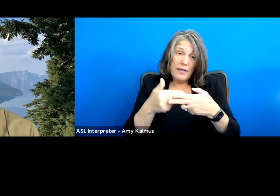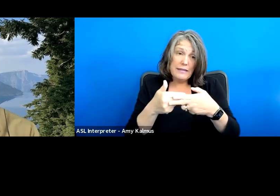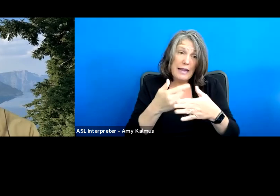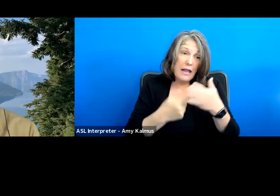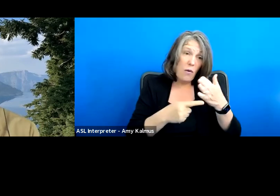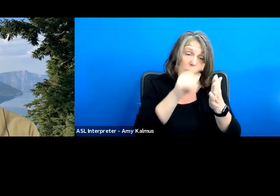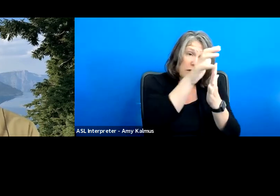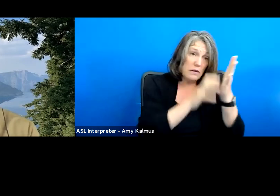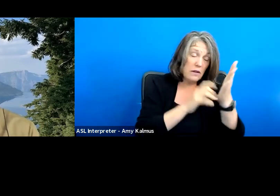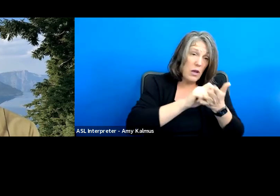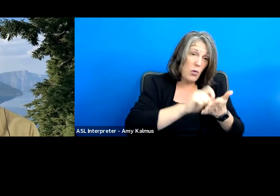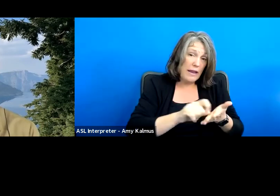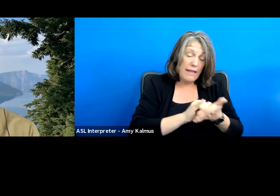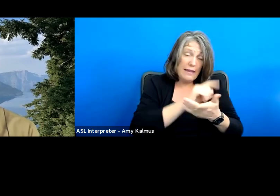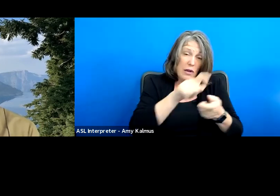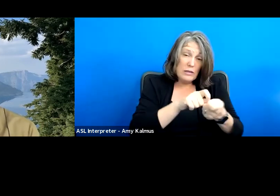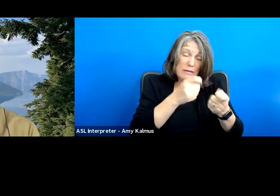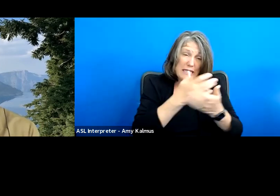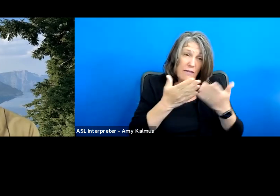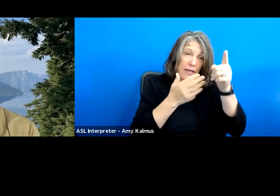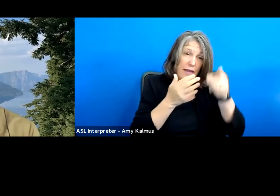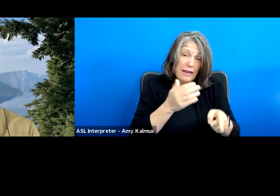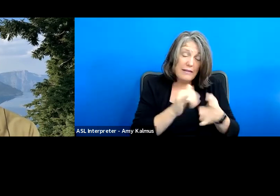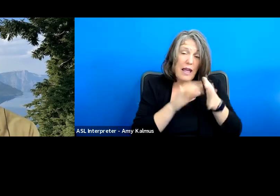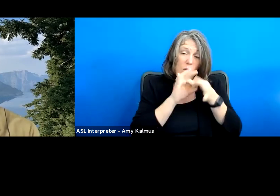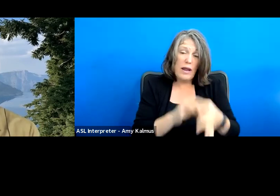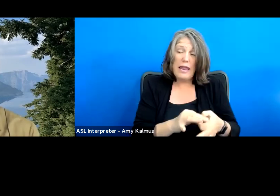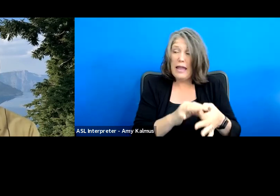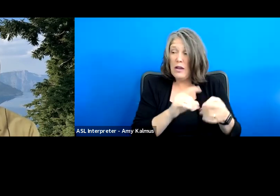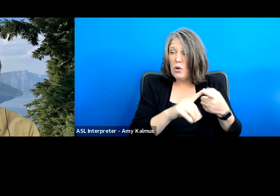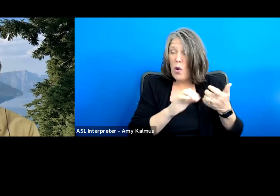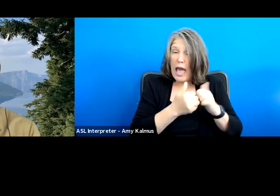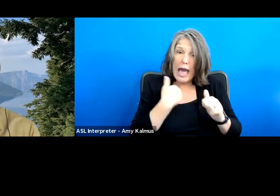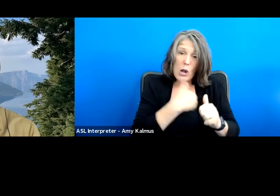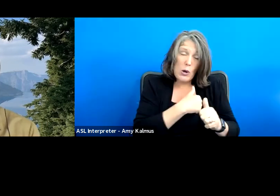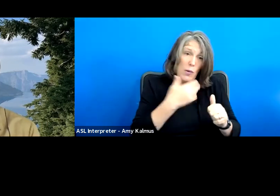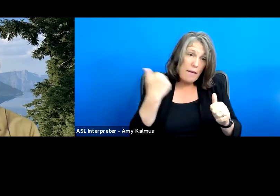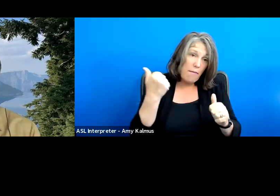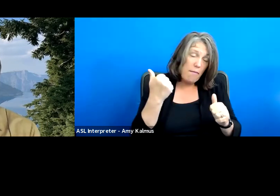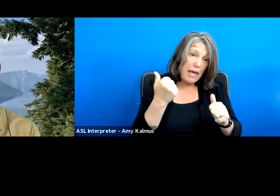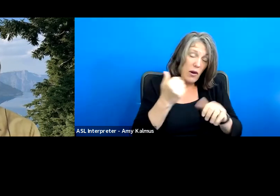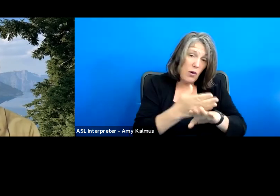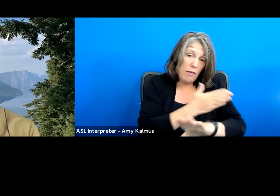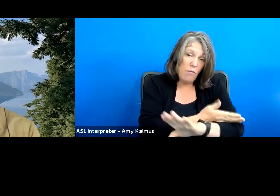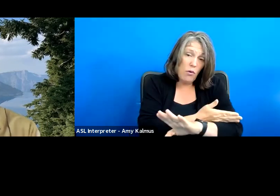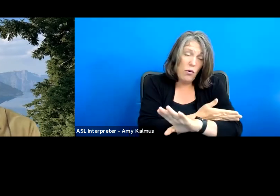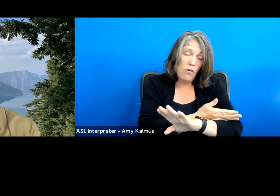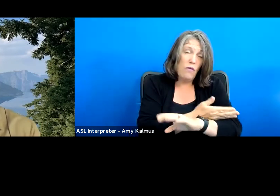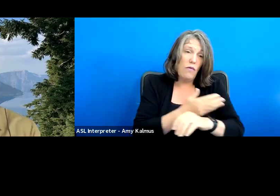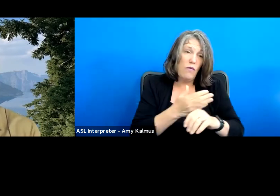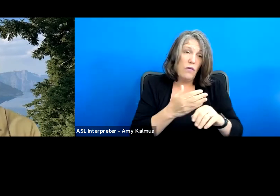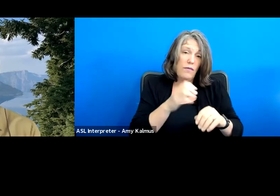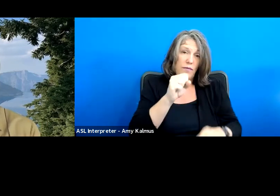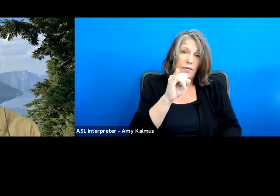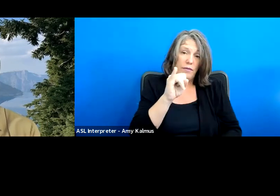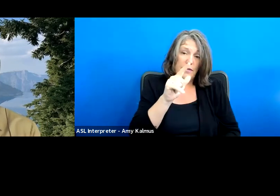written here, these are some specific things that relate to how do we better improve